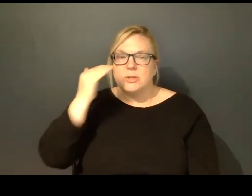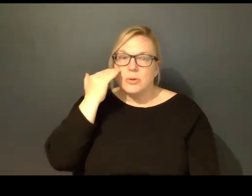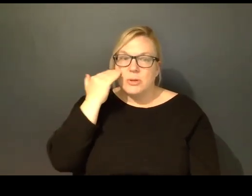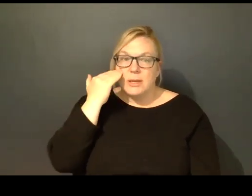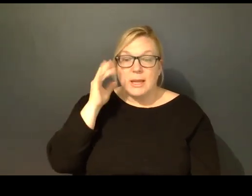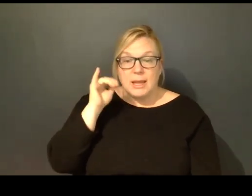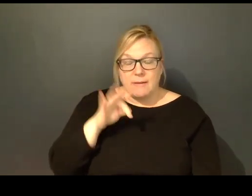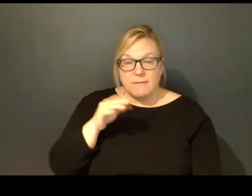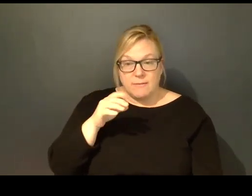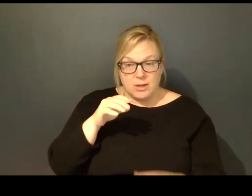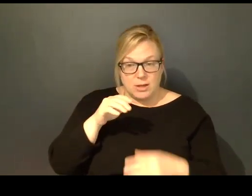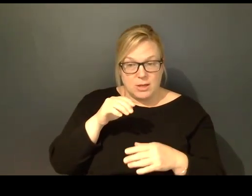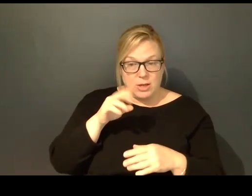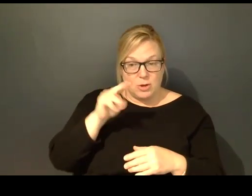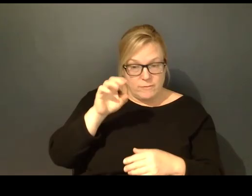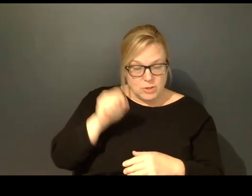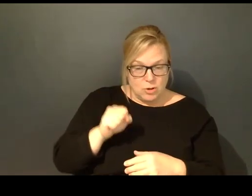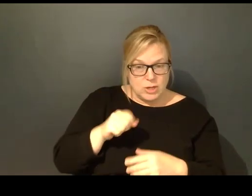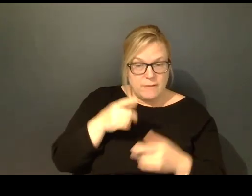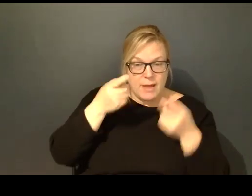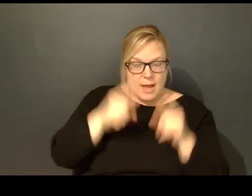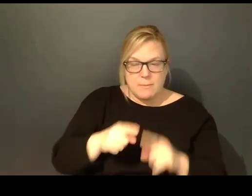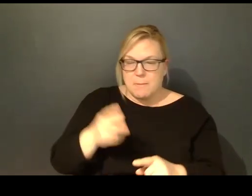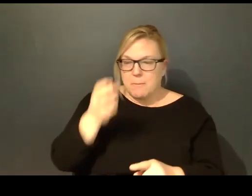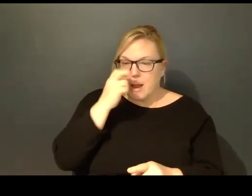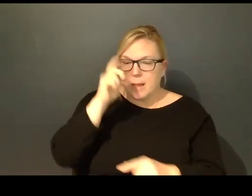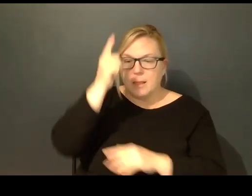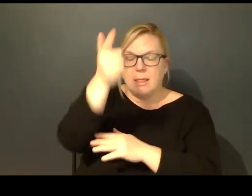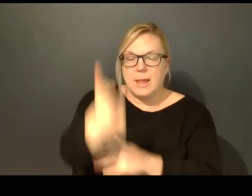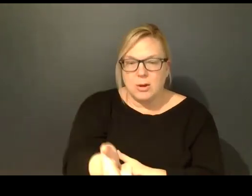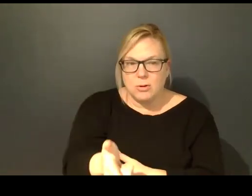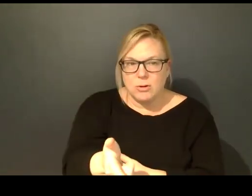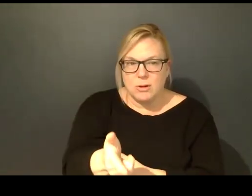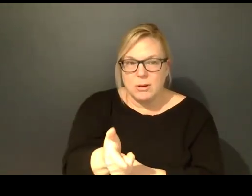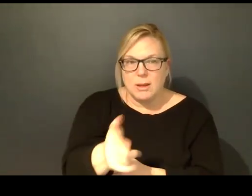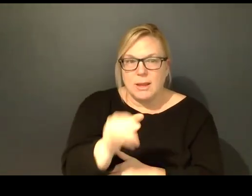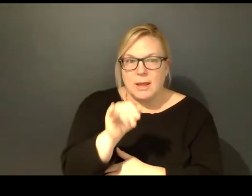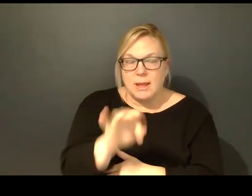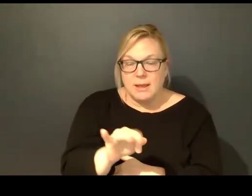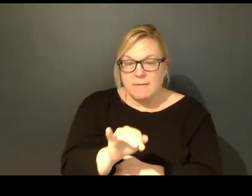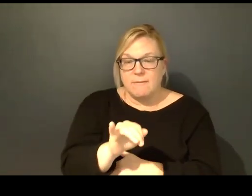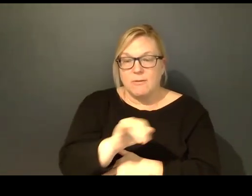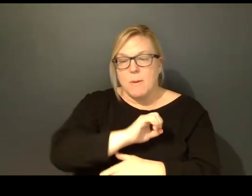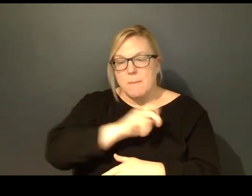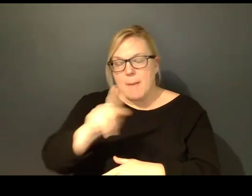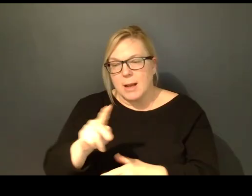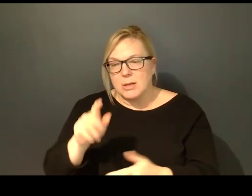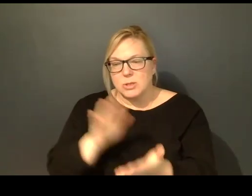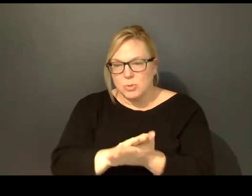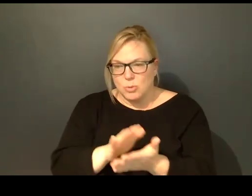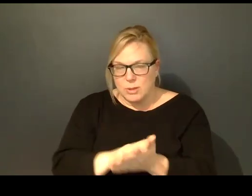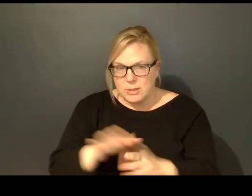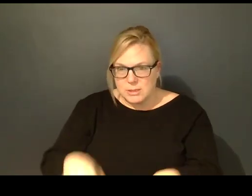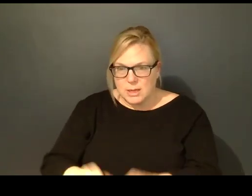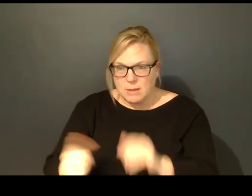lose your sight later on in life, unless you are going back to a schooling program, university, whatever the case may be, then you can